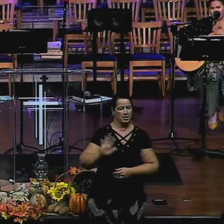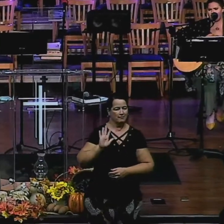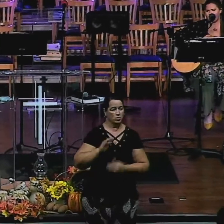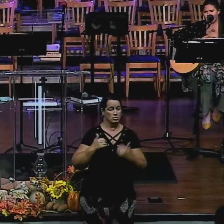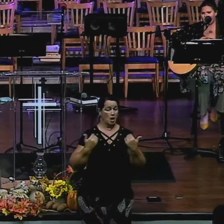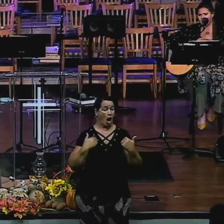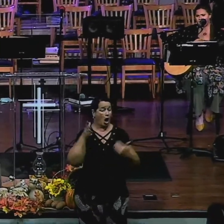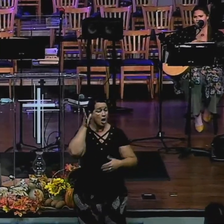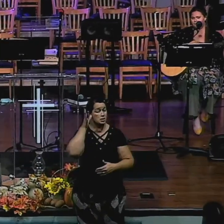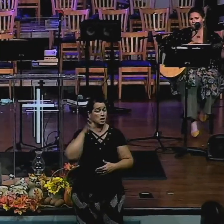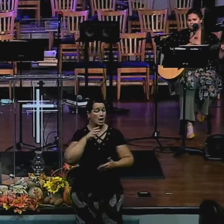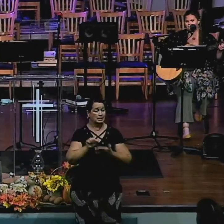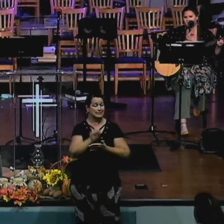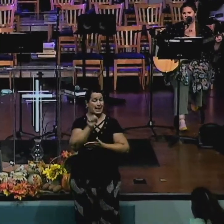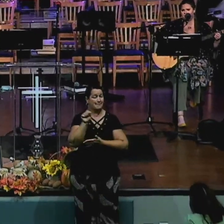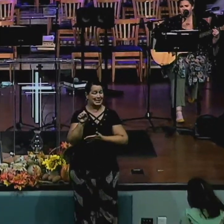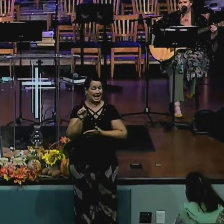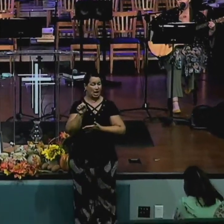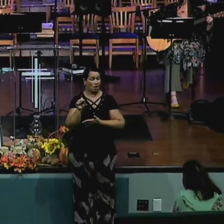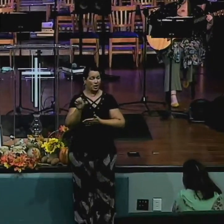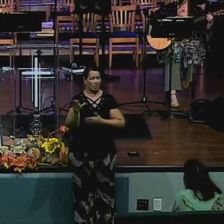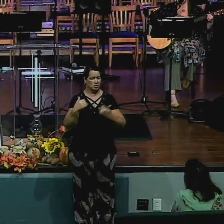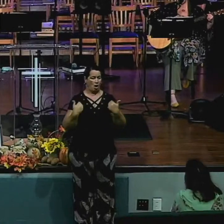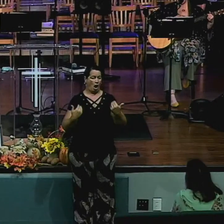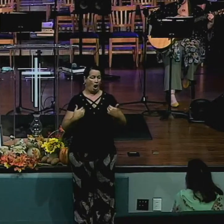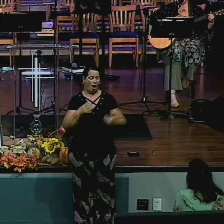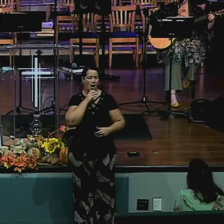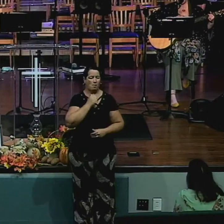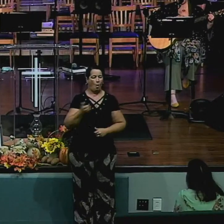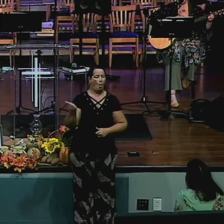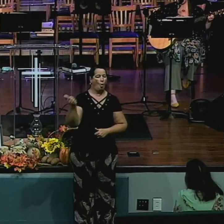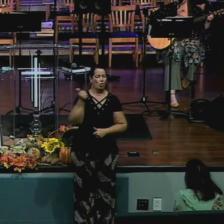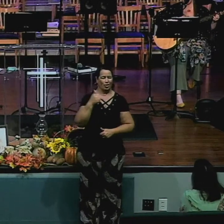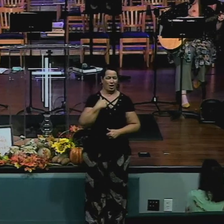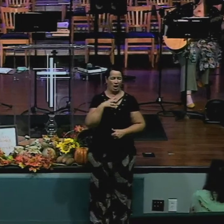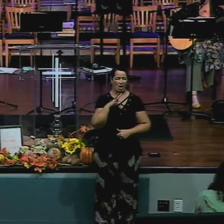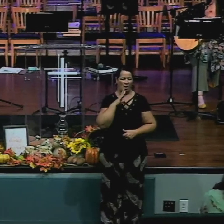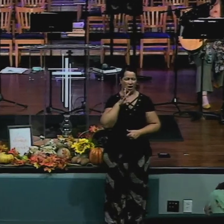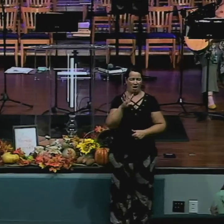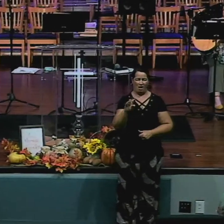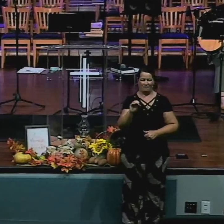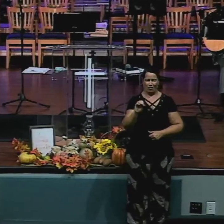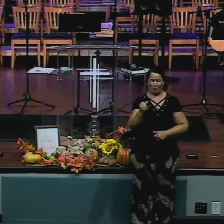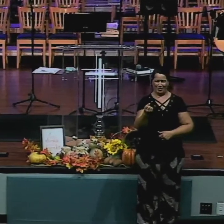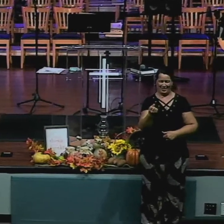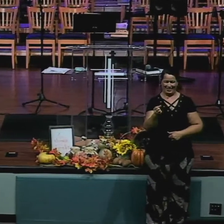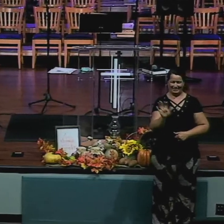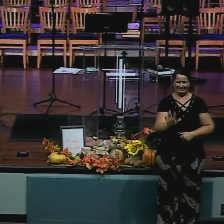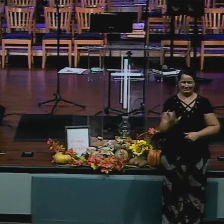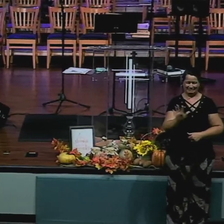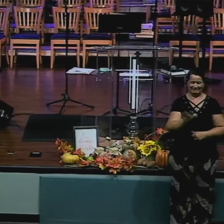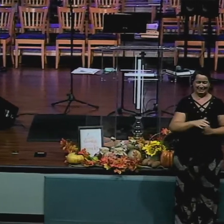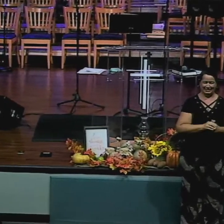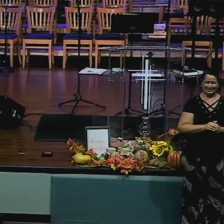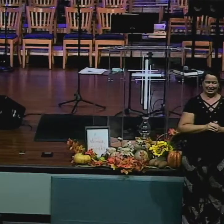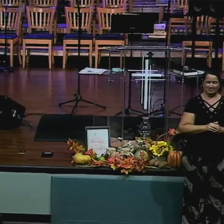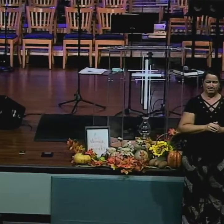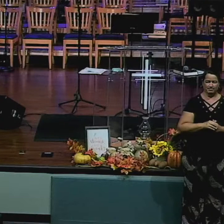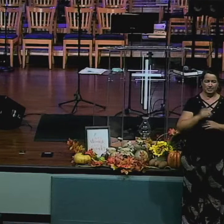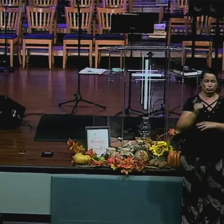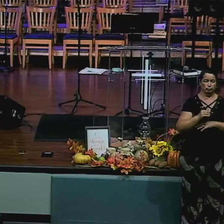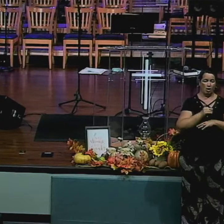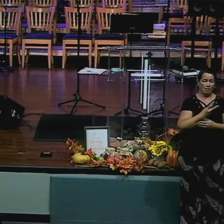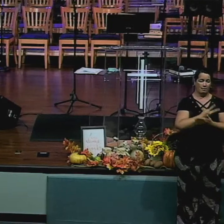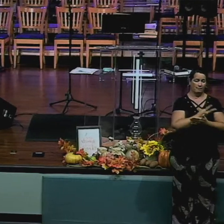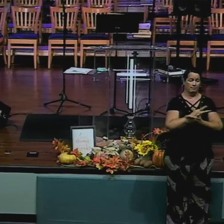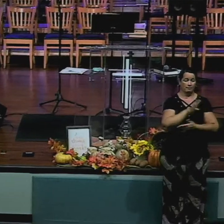Because they all went to seminary probably when they should have. I didn't go until I was in my mid-40s and didn't cross the stage with my doctorate